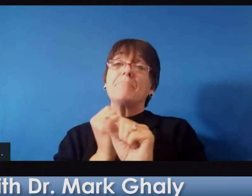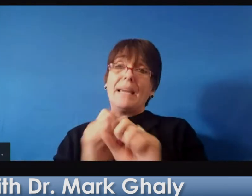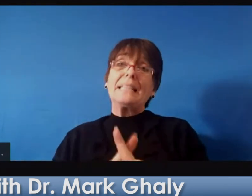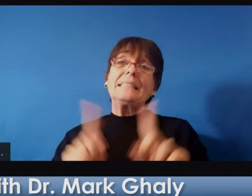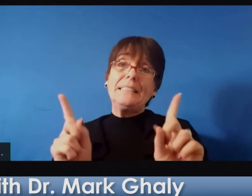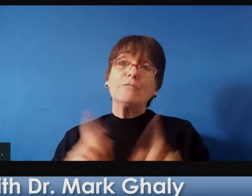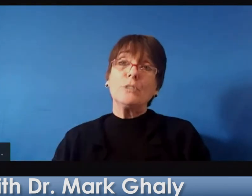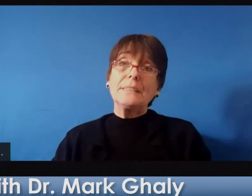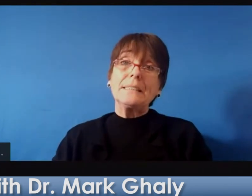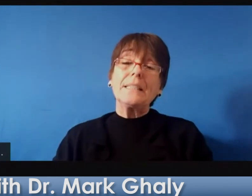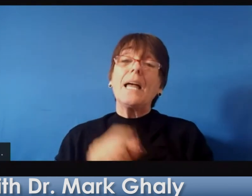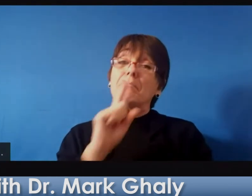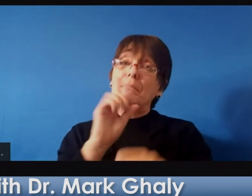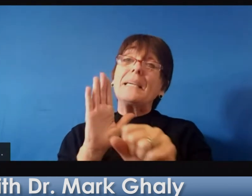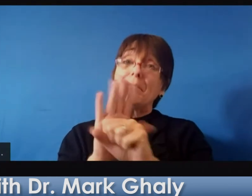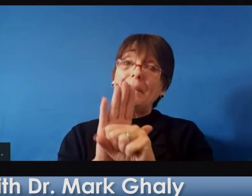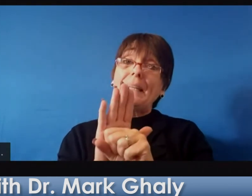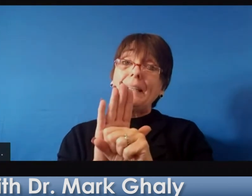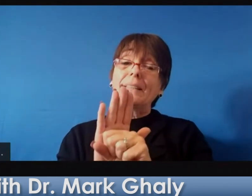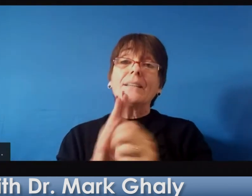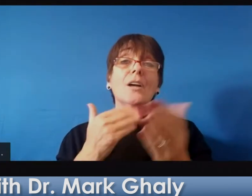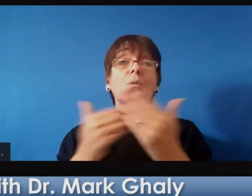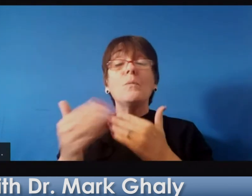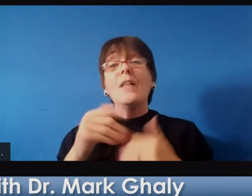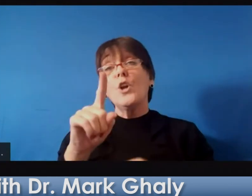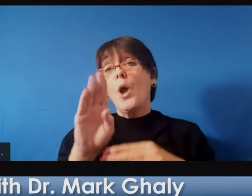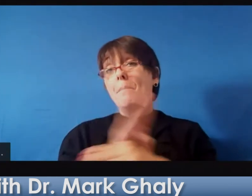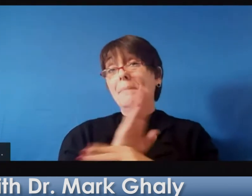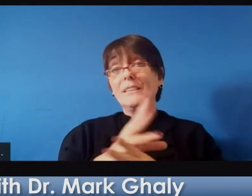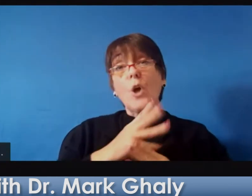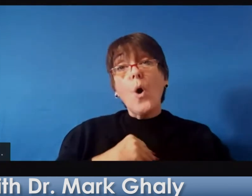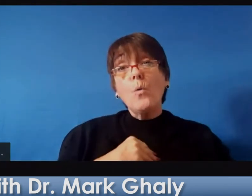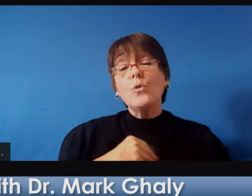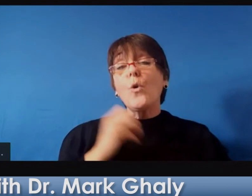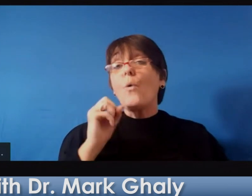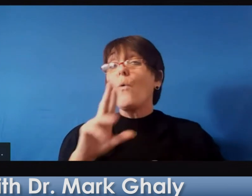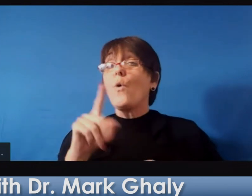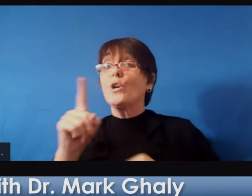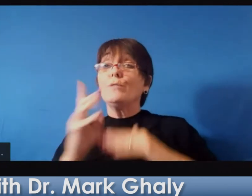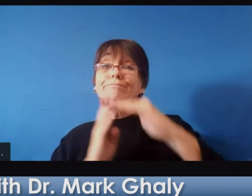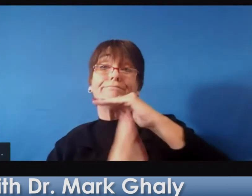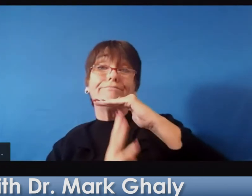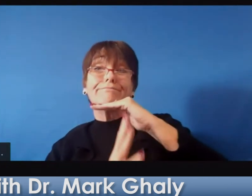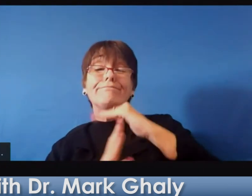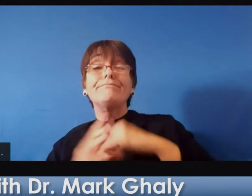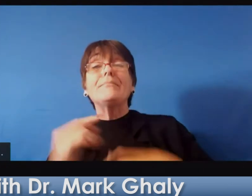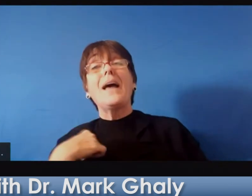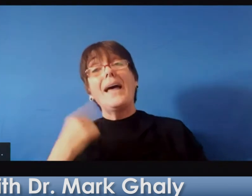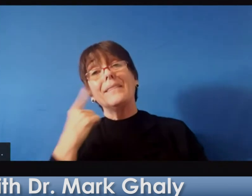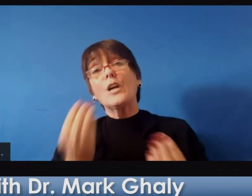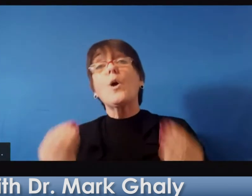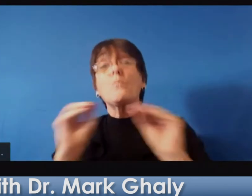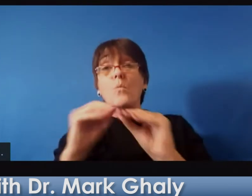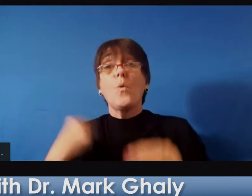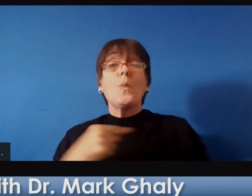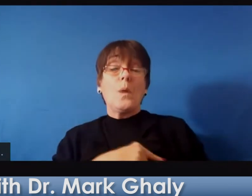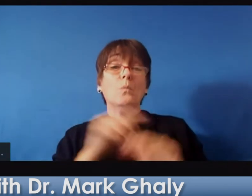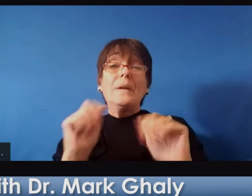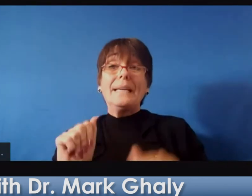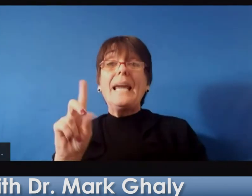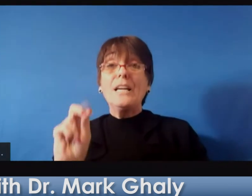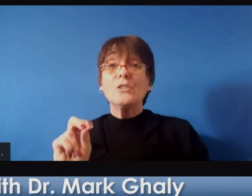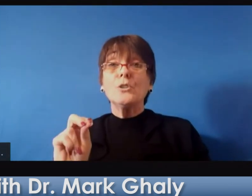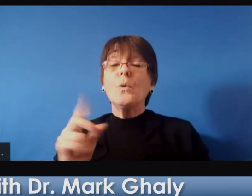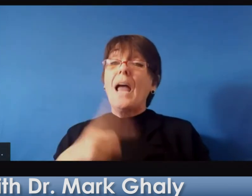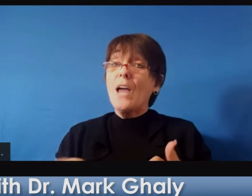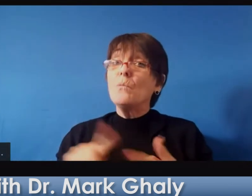and be committed to it. So whether you're a business owner or a patron, I think there is more that we can do. And when we do